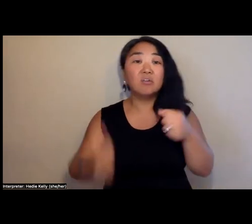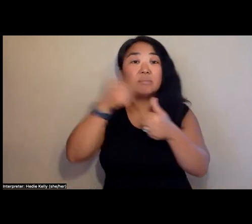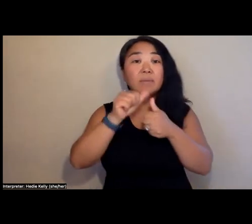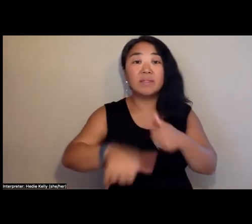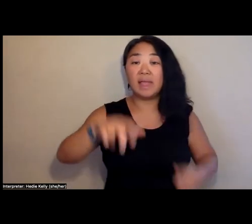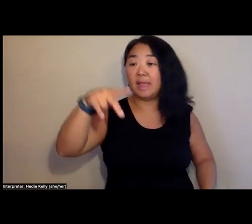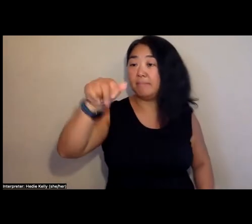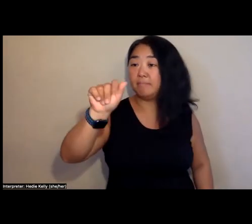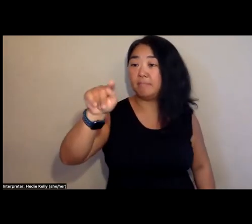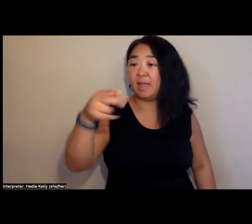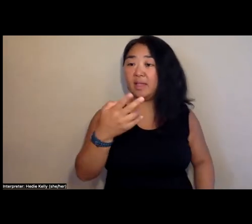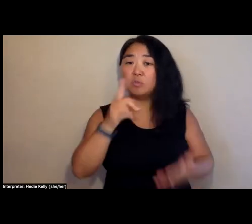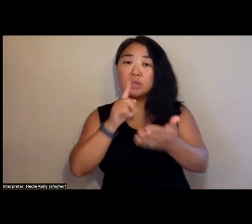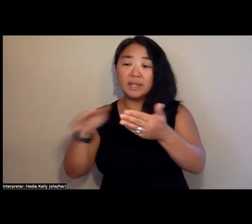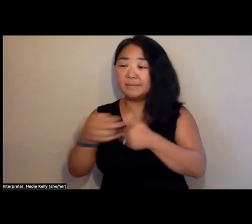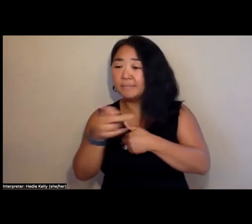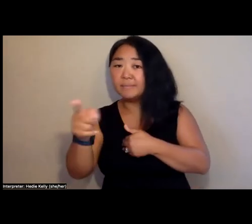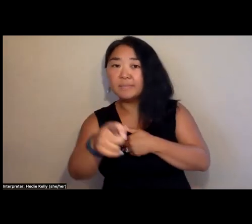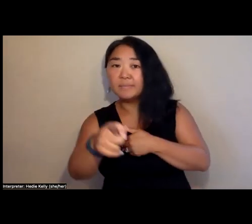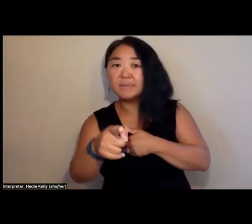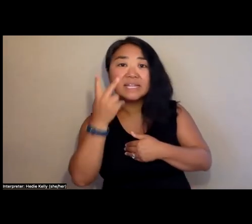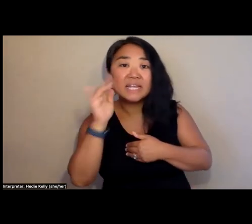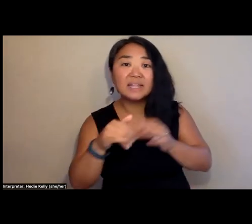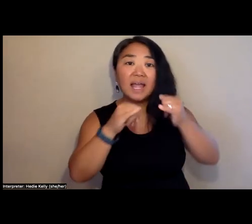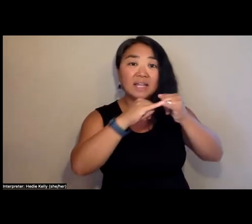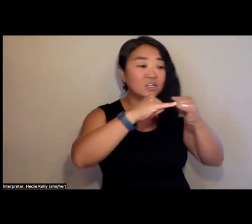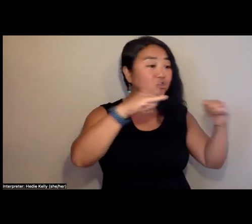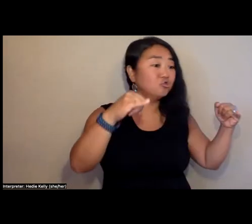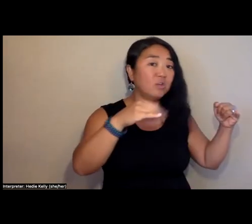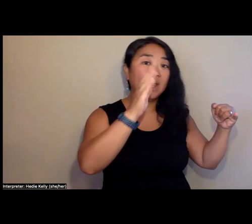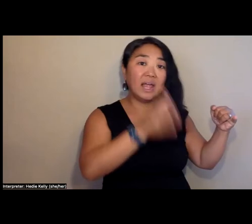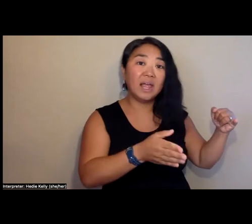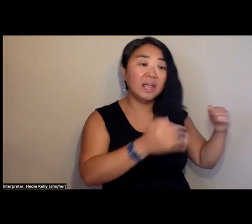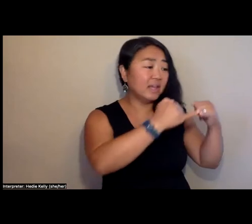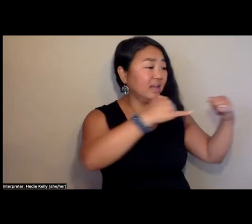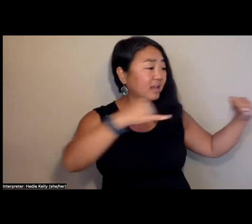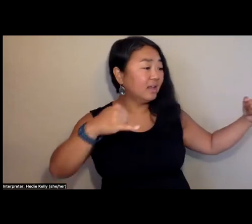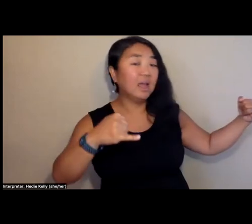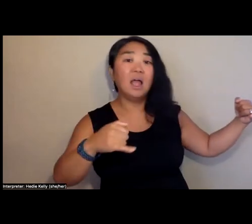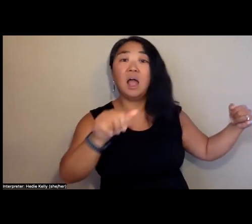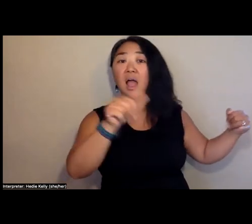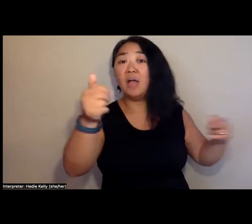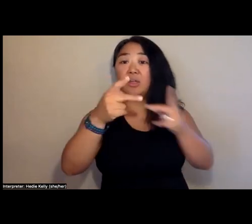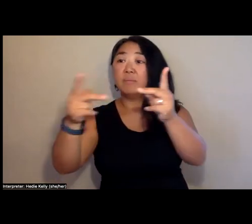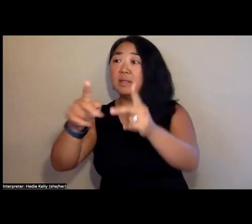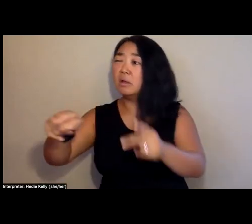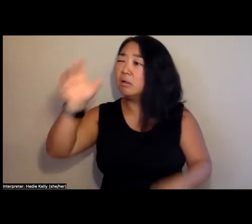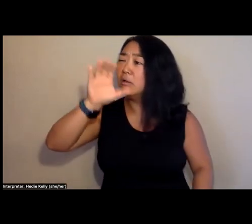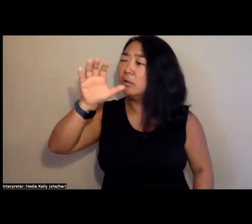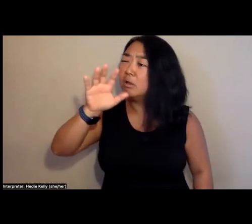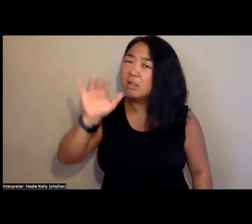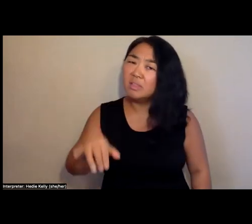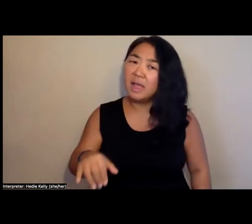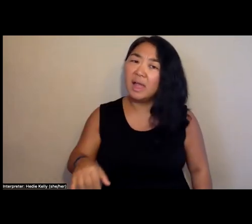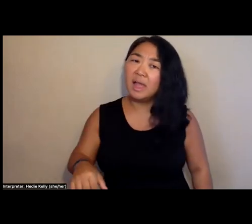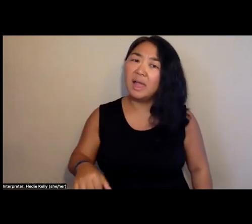are very circuitous. You see this nice little straight line. We usually walk a straight line there, but in other places, if you were to look at